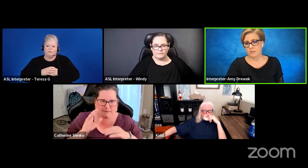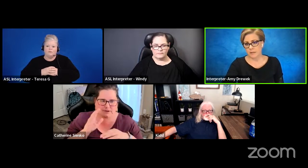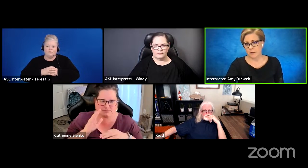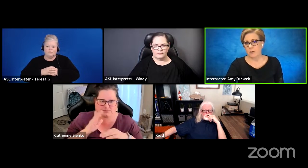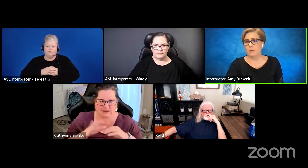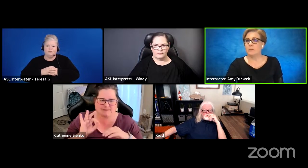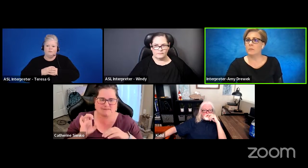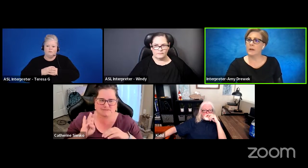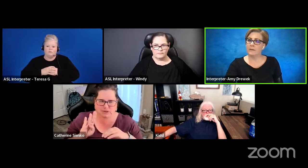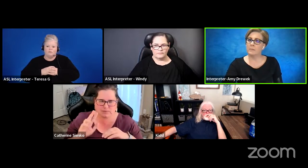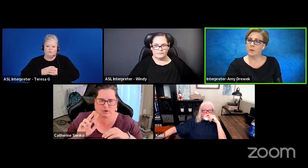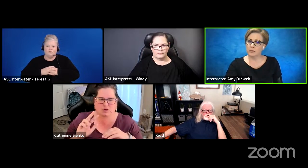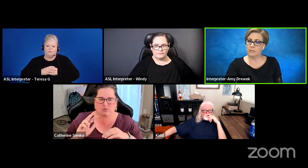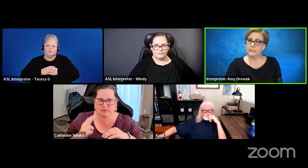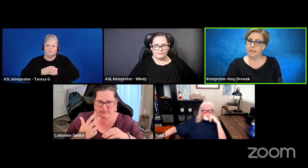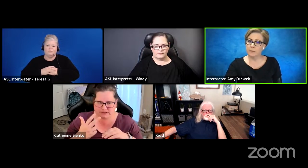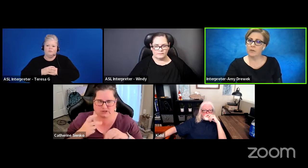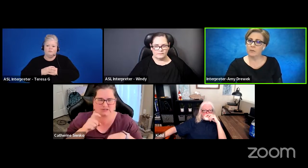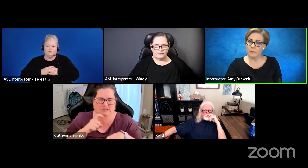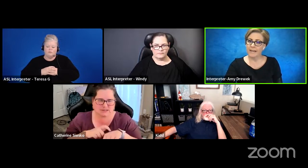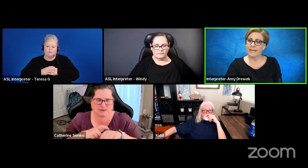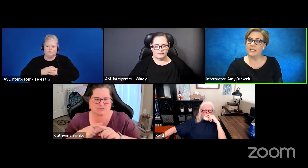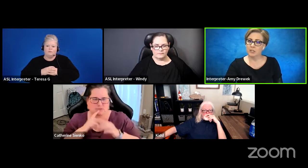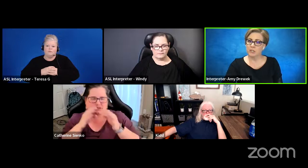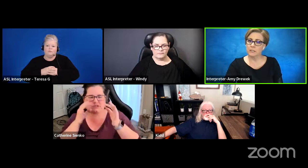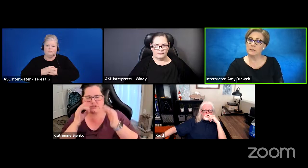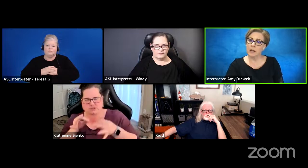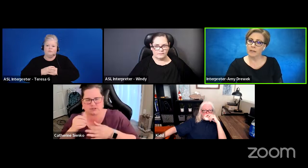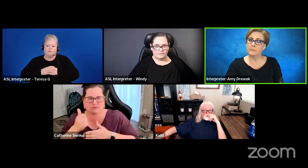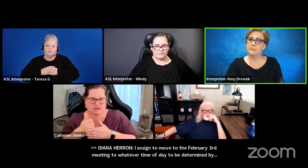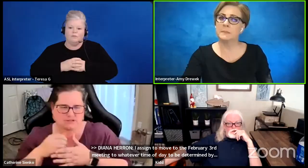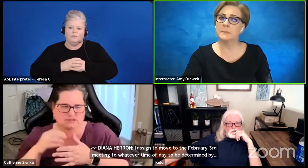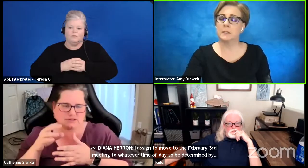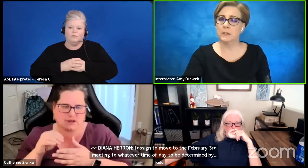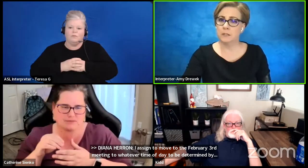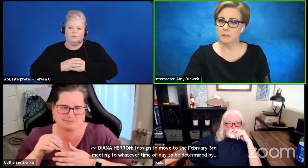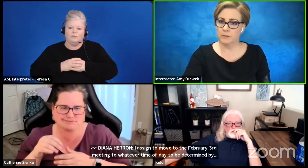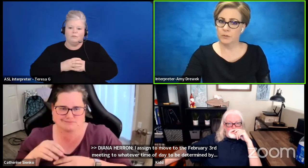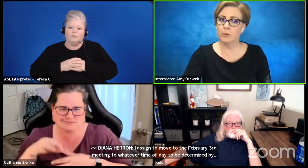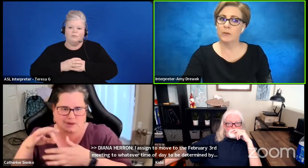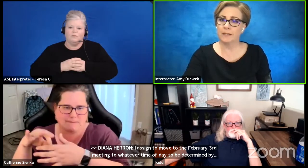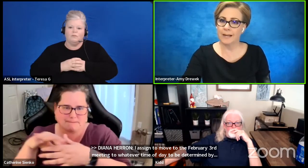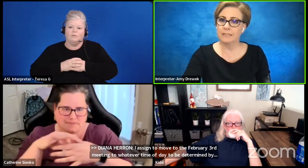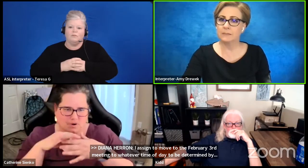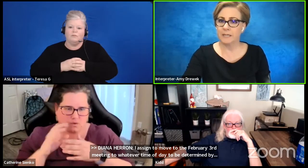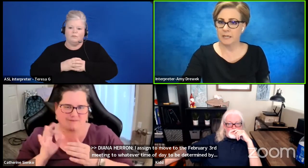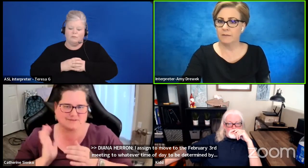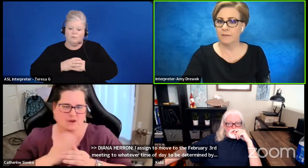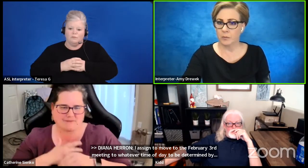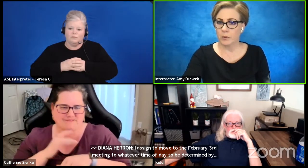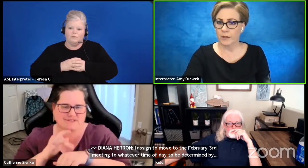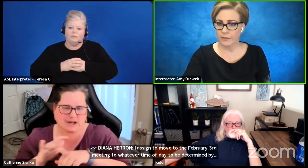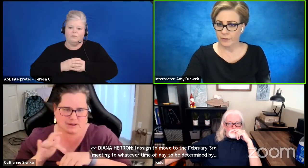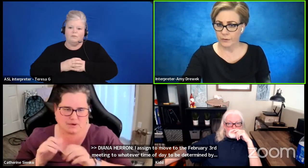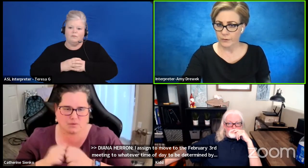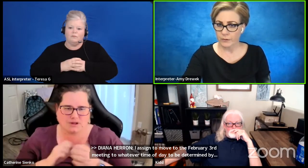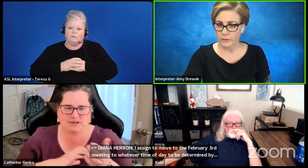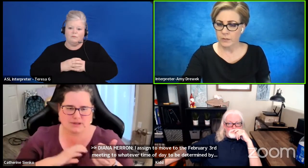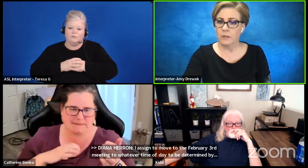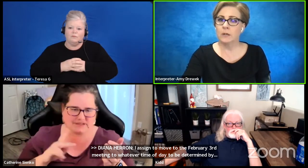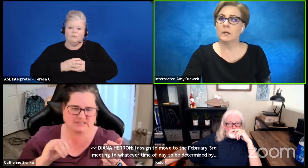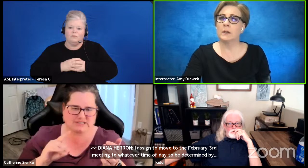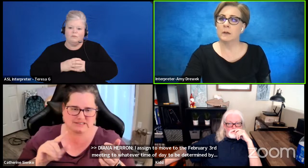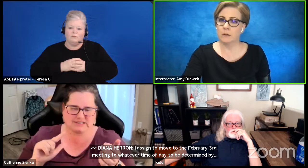So this is Commissioner Cienko. We have a motion to table the remaining agenda items to the next meeting,